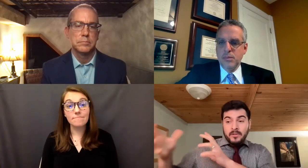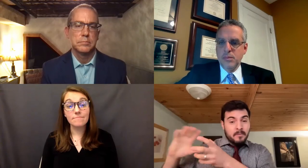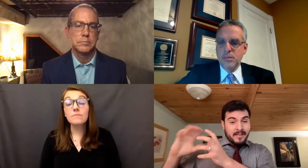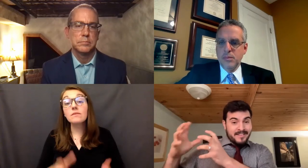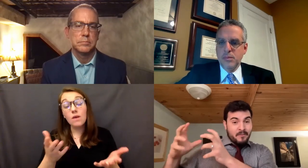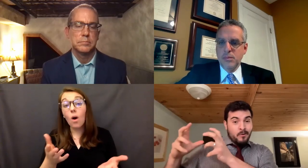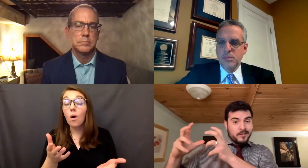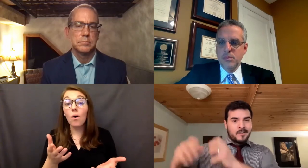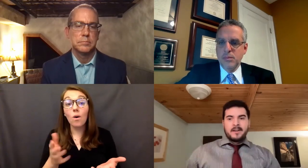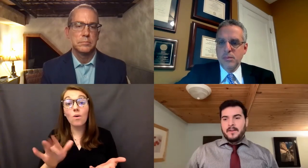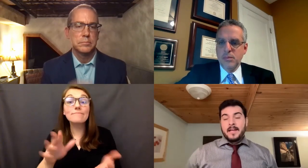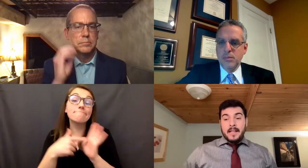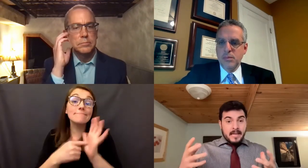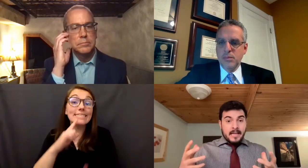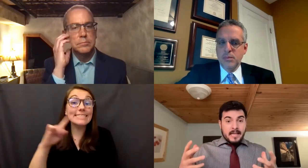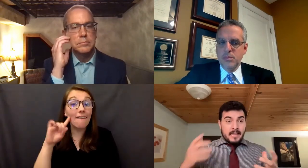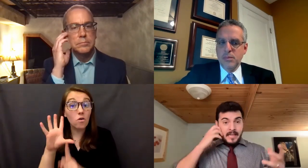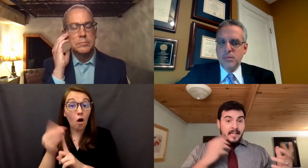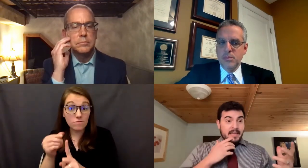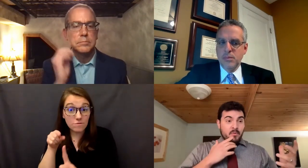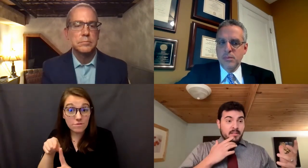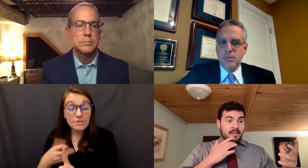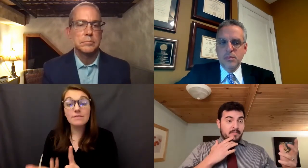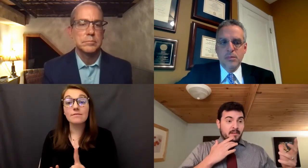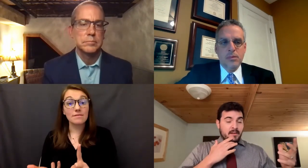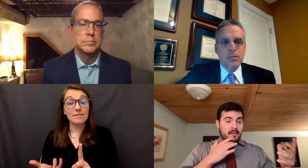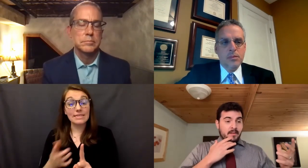So you talk about like deaf culture. Yeah,